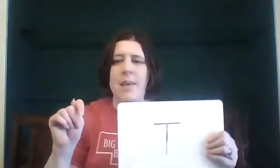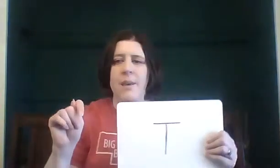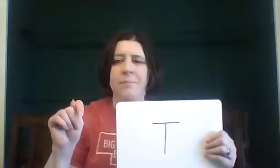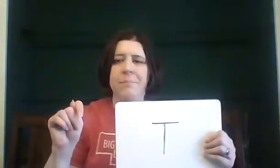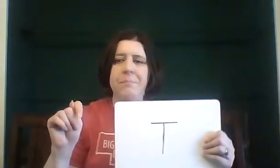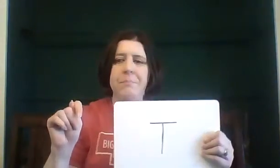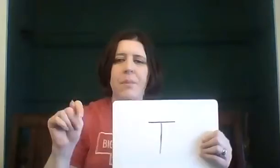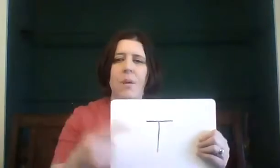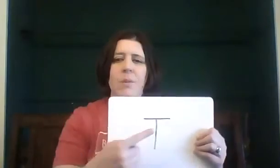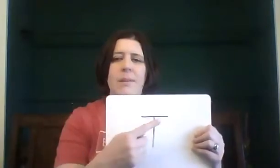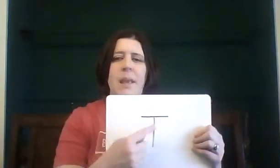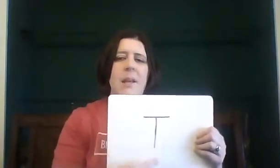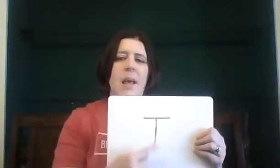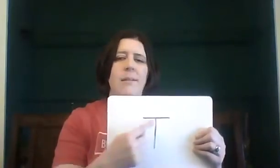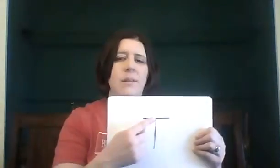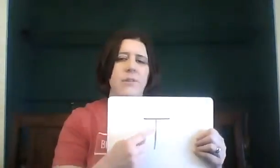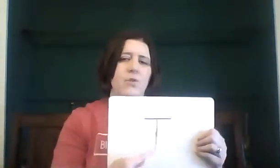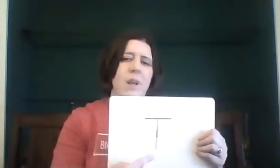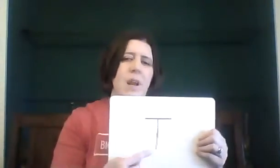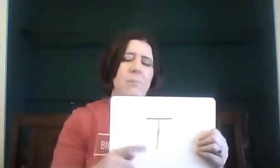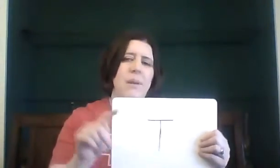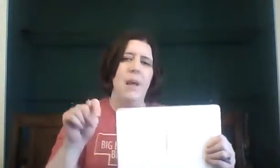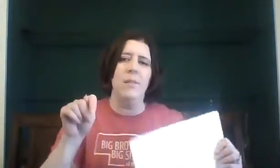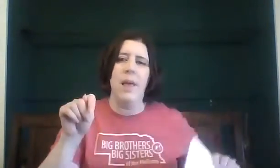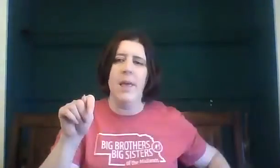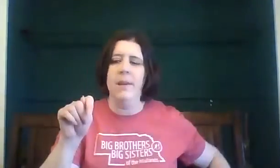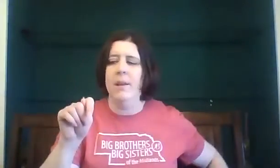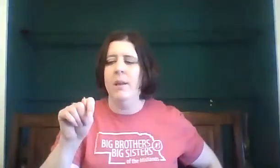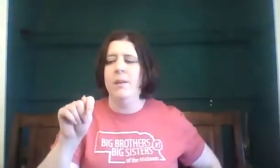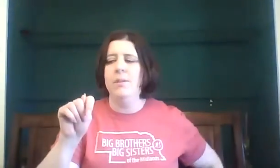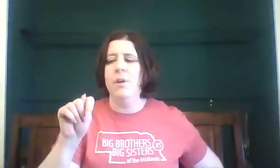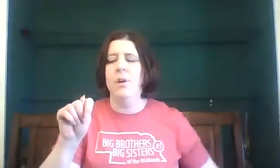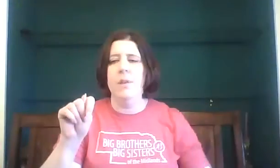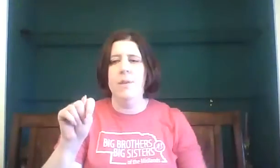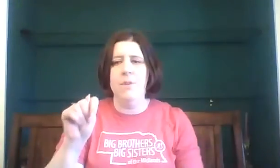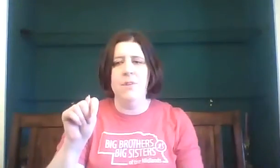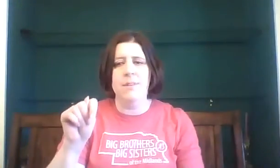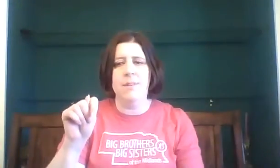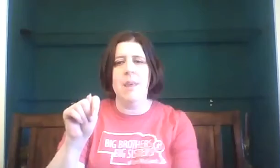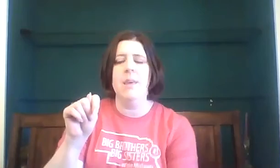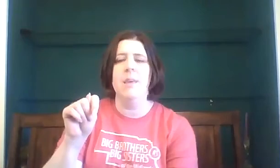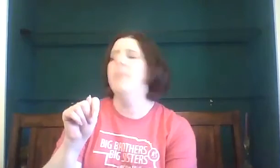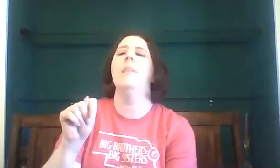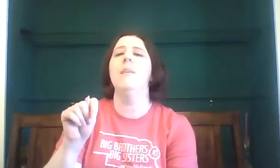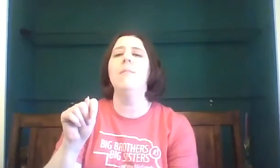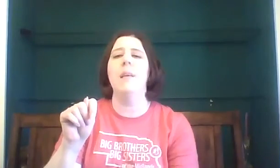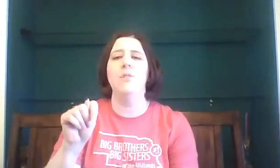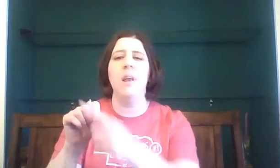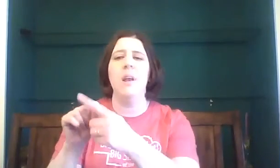T, once again, it has a straight up and down line. So if you just think of that straight up